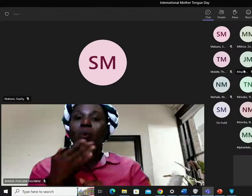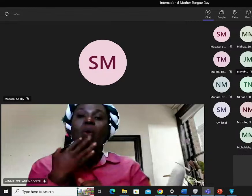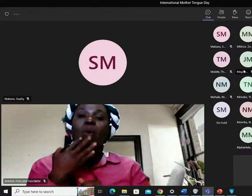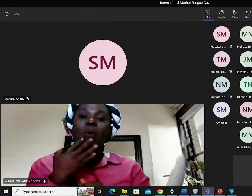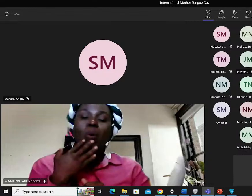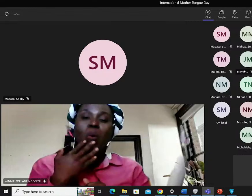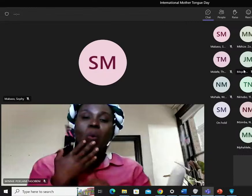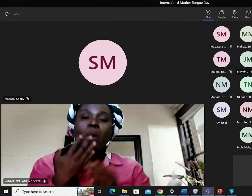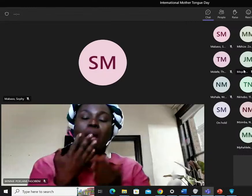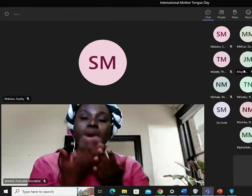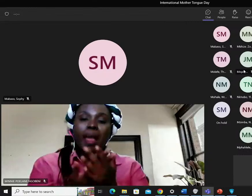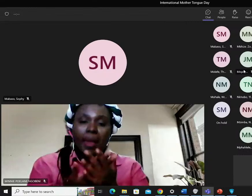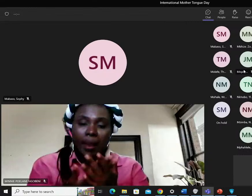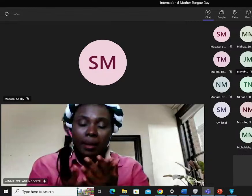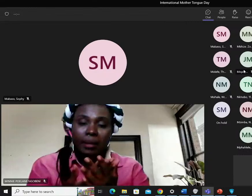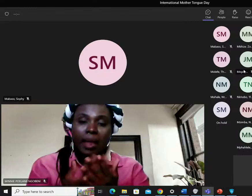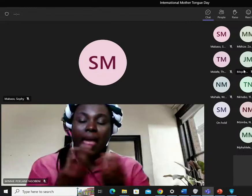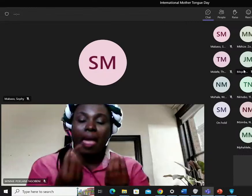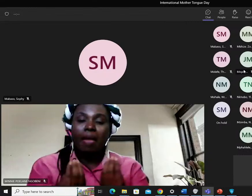abenezinwe